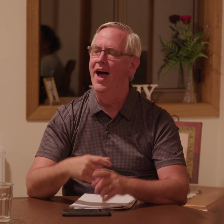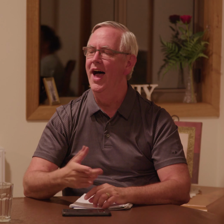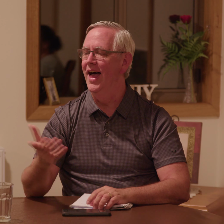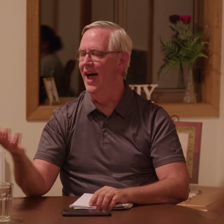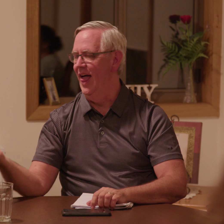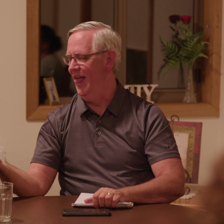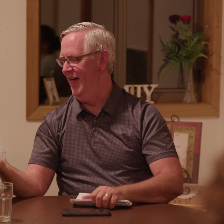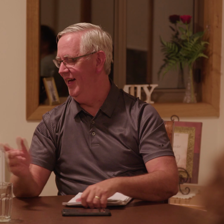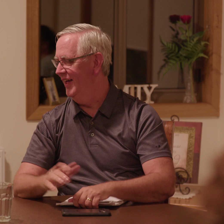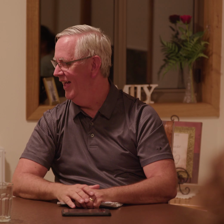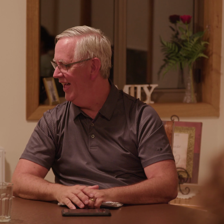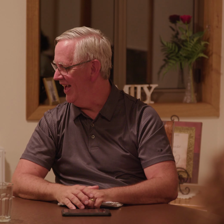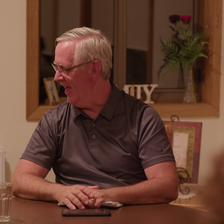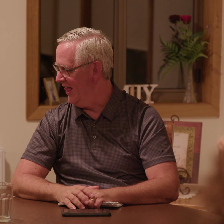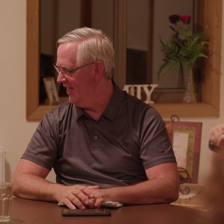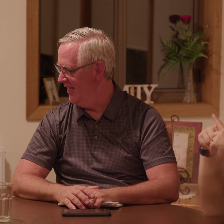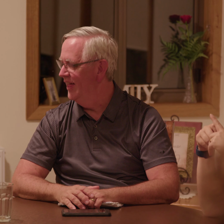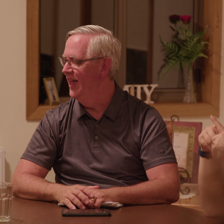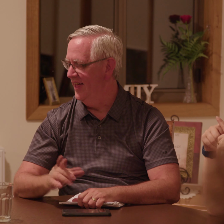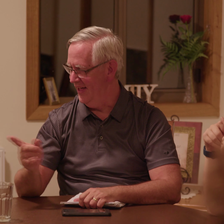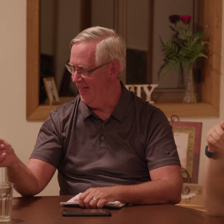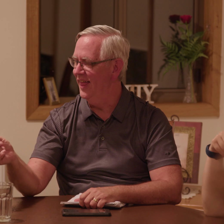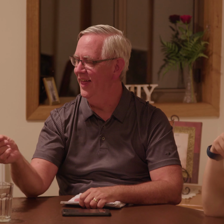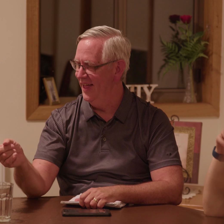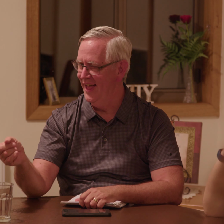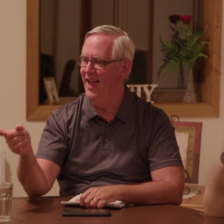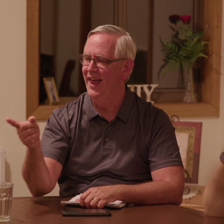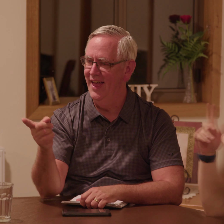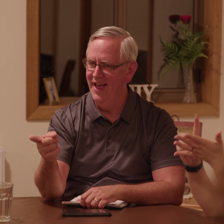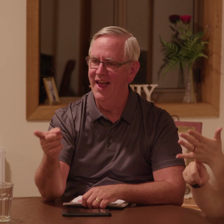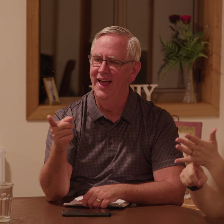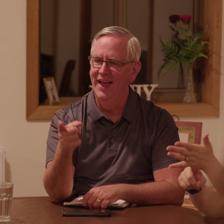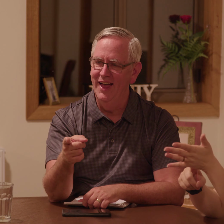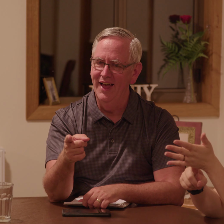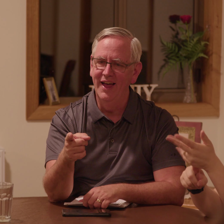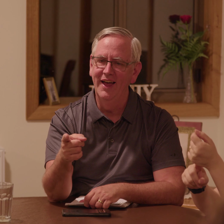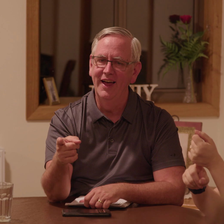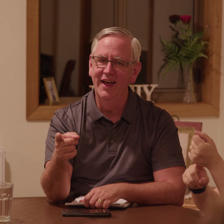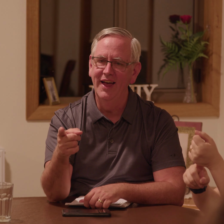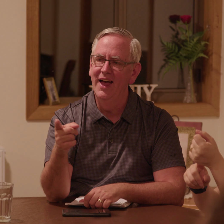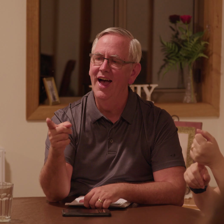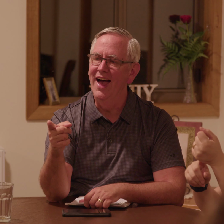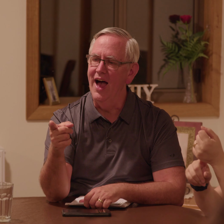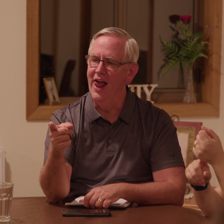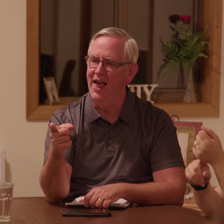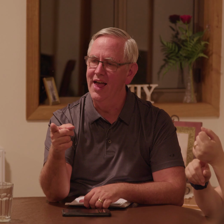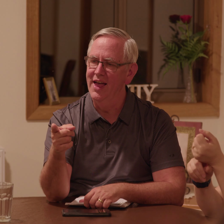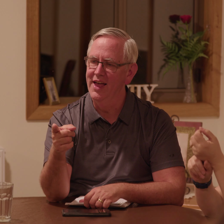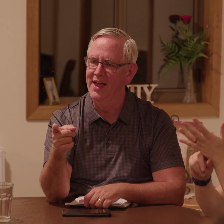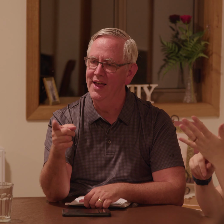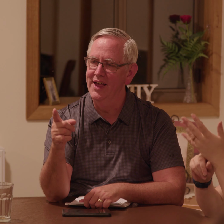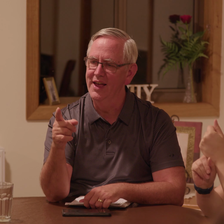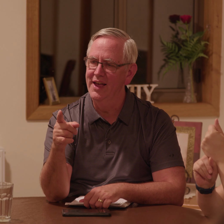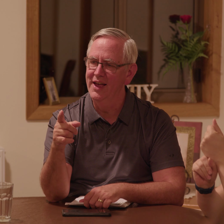N, you've got two uprights with your N, you've got three more or less with your N. That's how I remember L, N, What do we do? L.